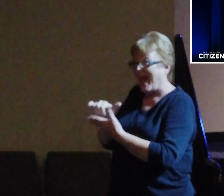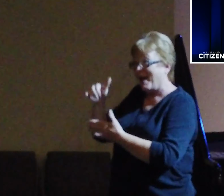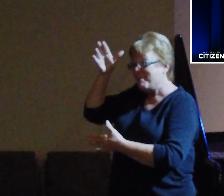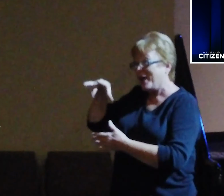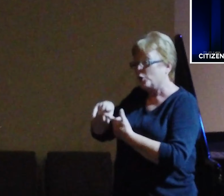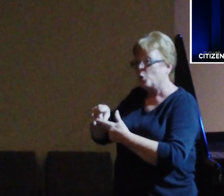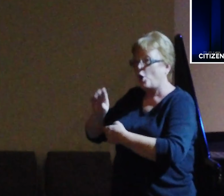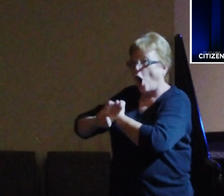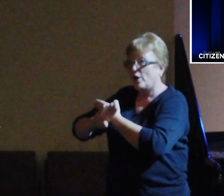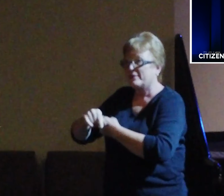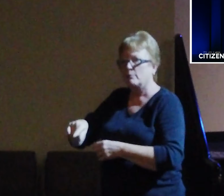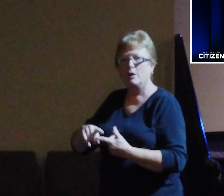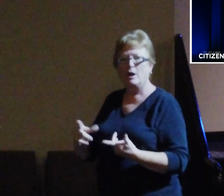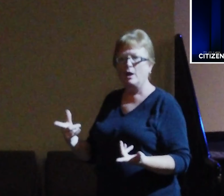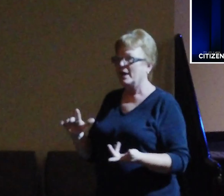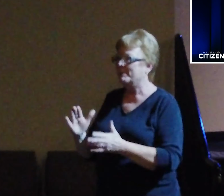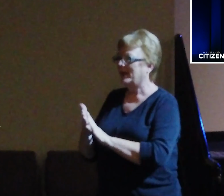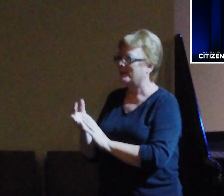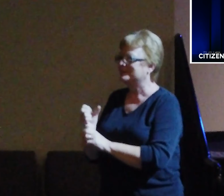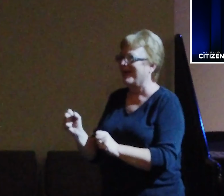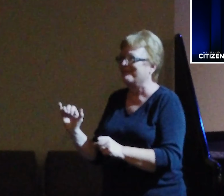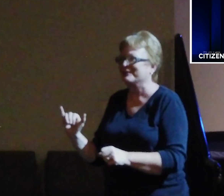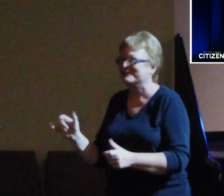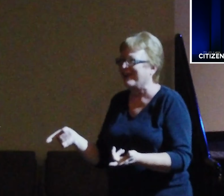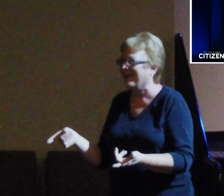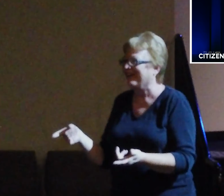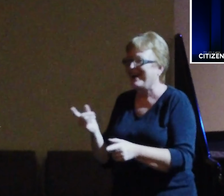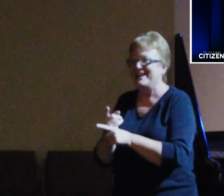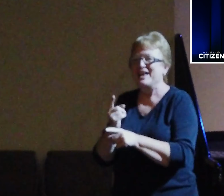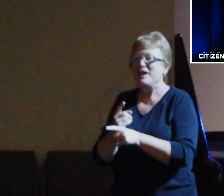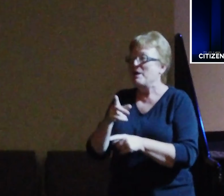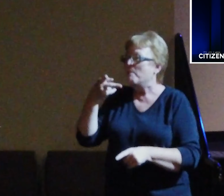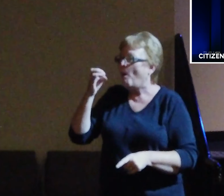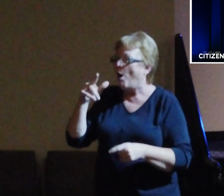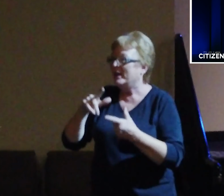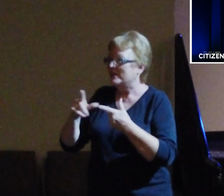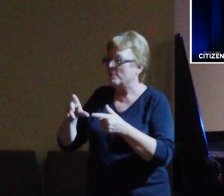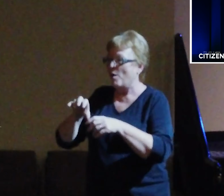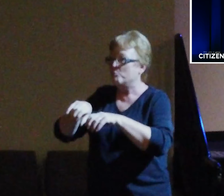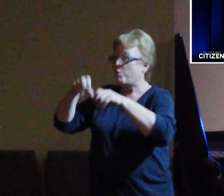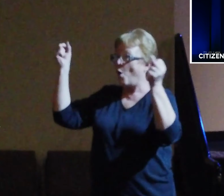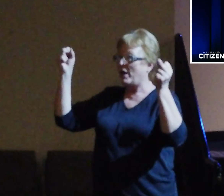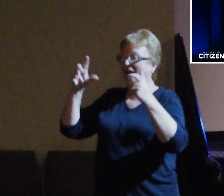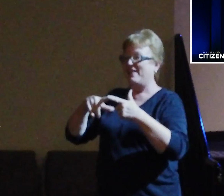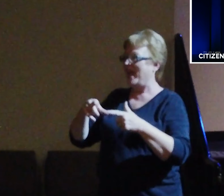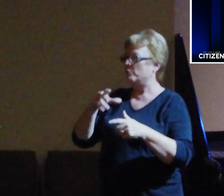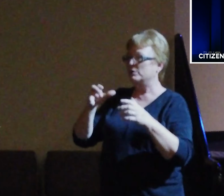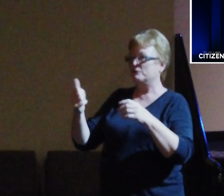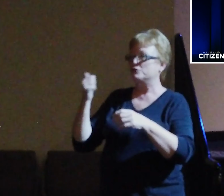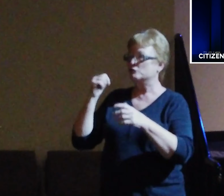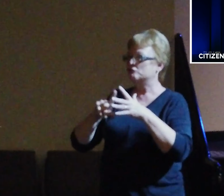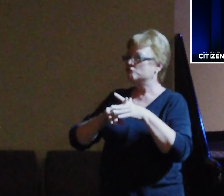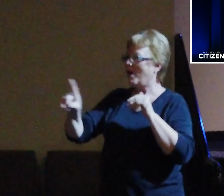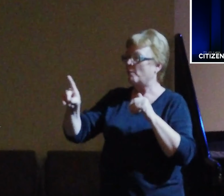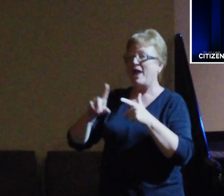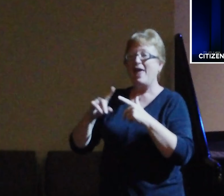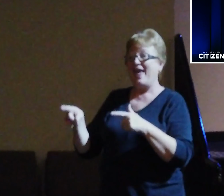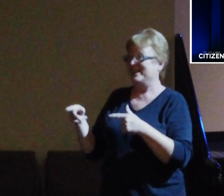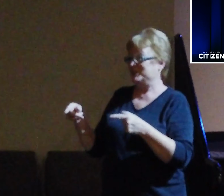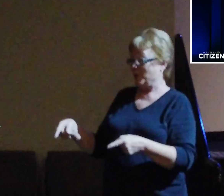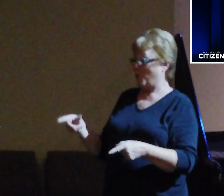After an earthquake broke open the cells and Paul and Silas refused to run away. He had witnessed much in the suffering of